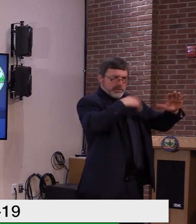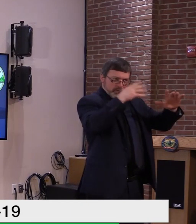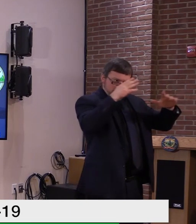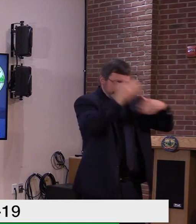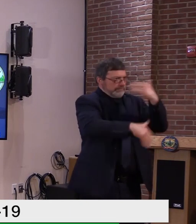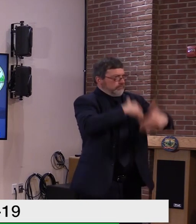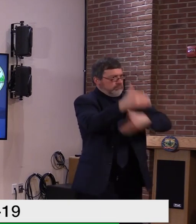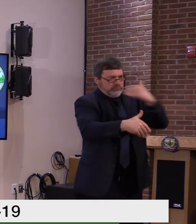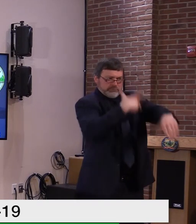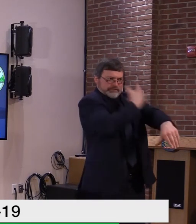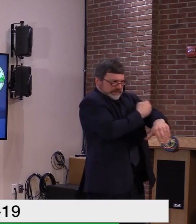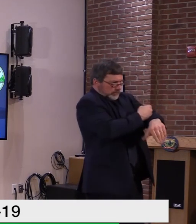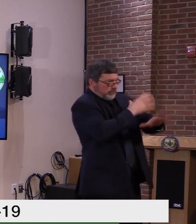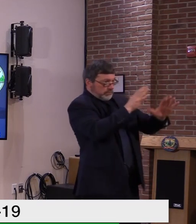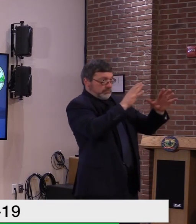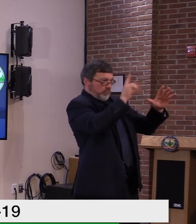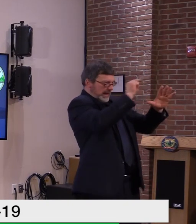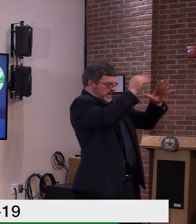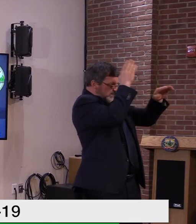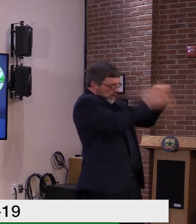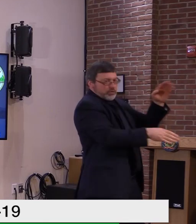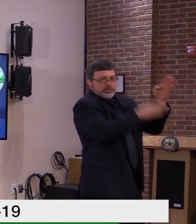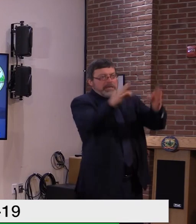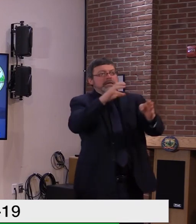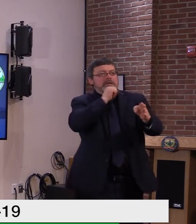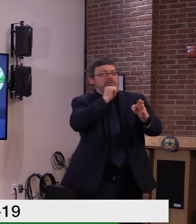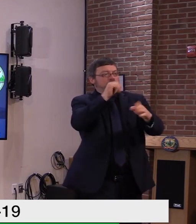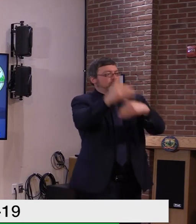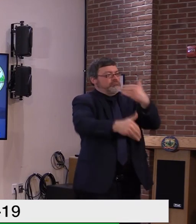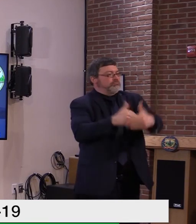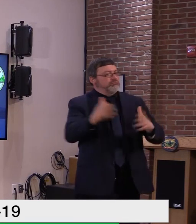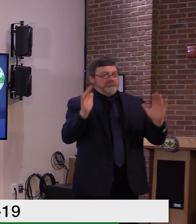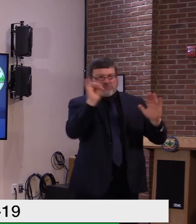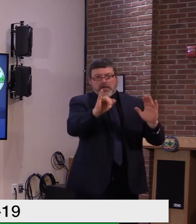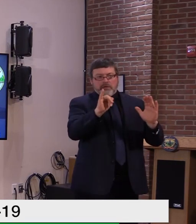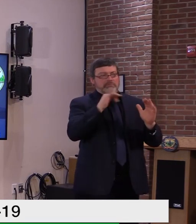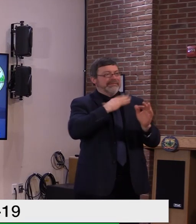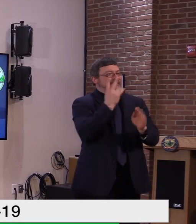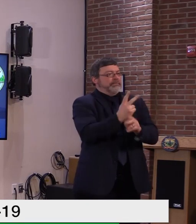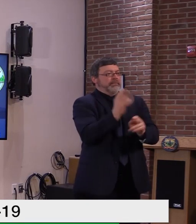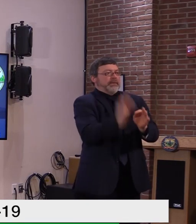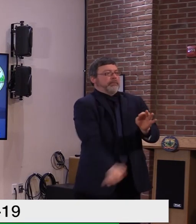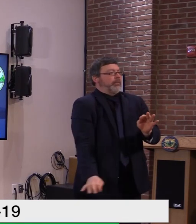because they could expose those vulnerable Vermonters,